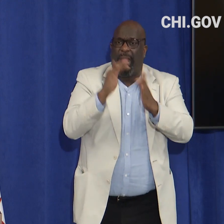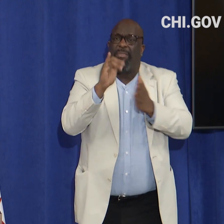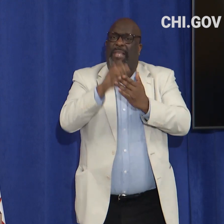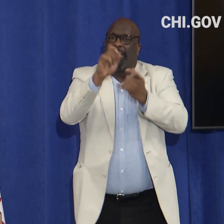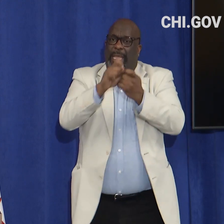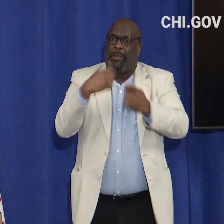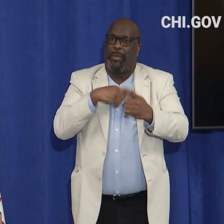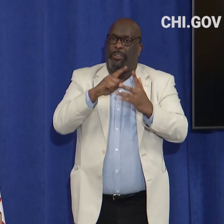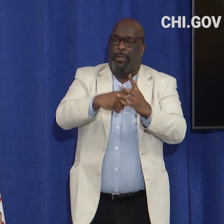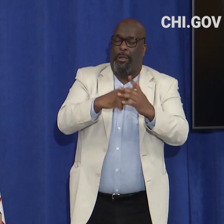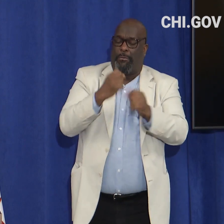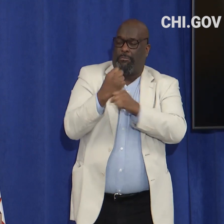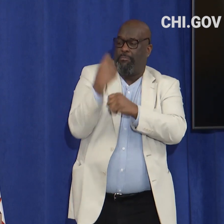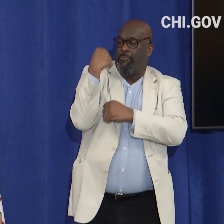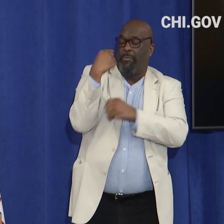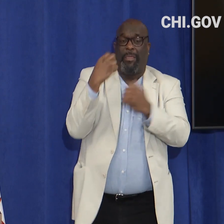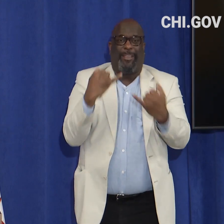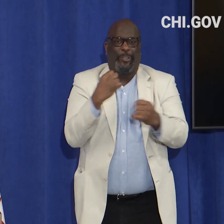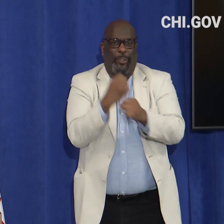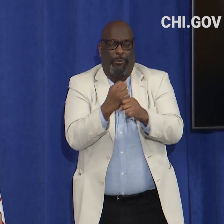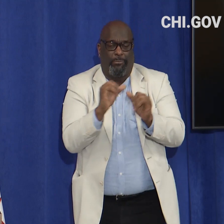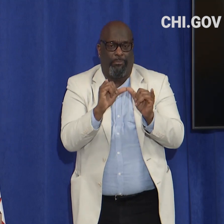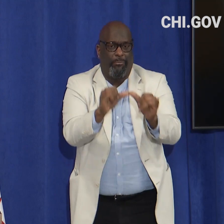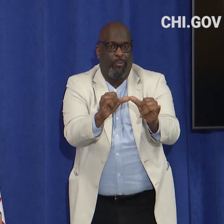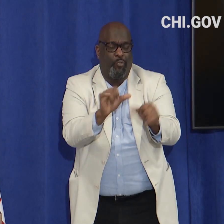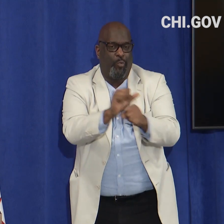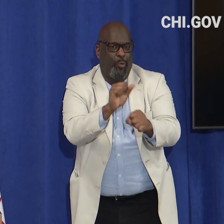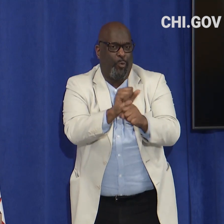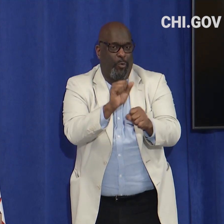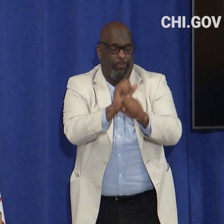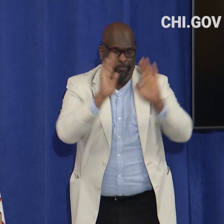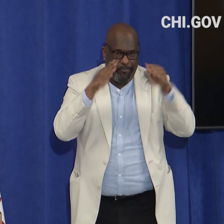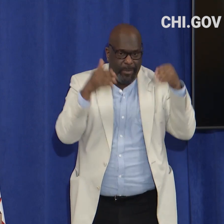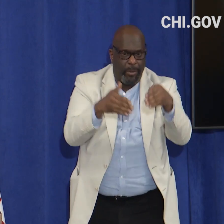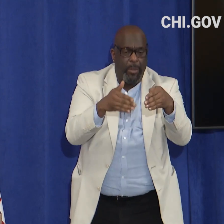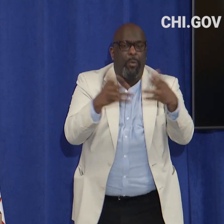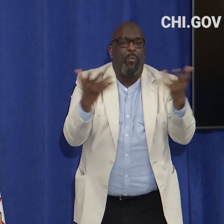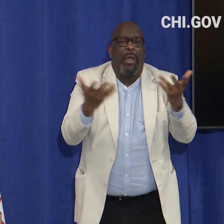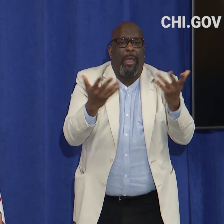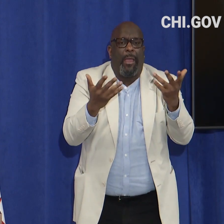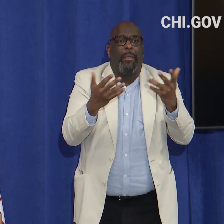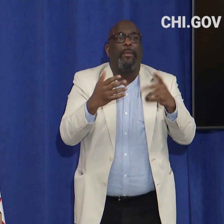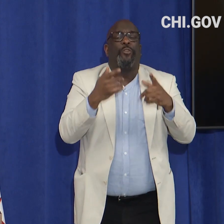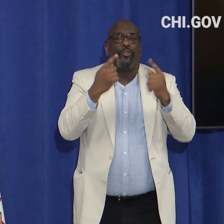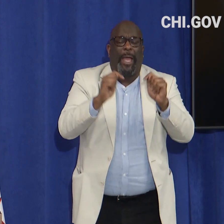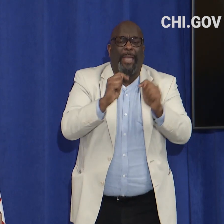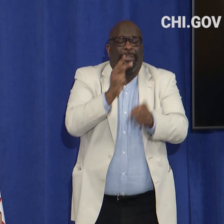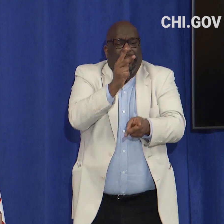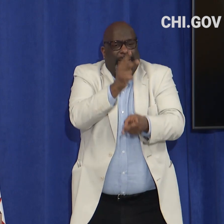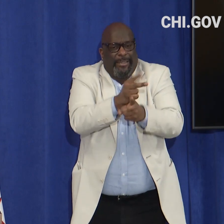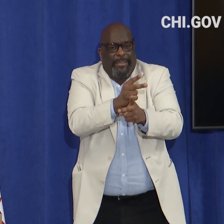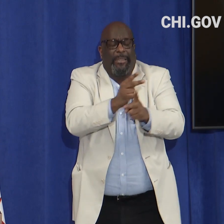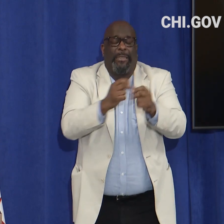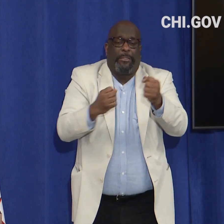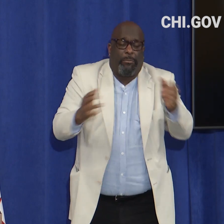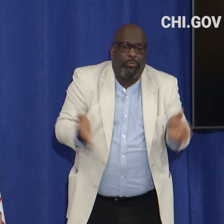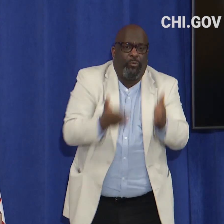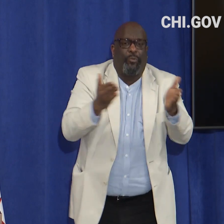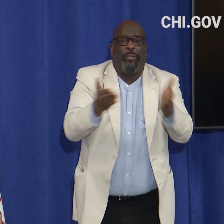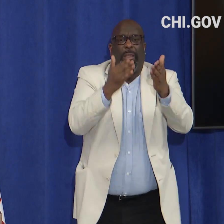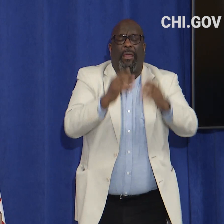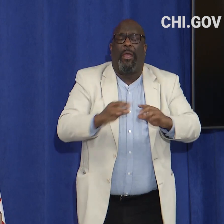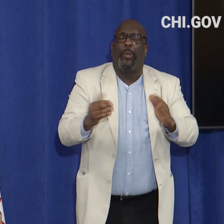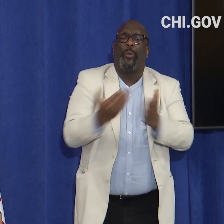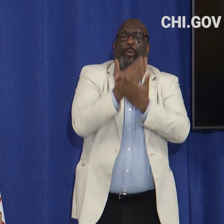to do last year and this year. We're going to keep our focus on co-curating a different kind of future for